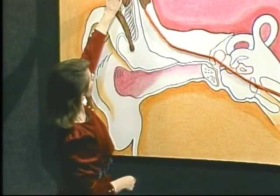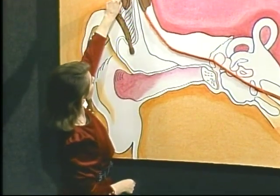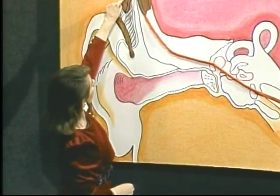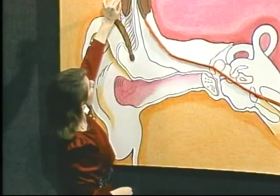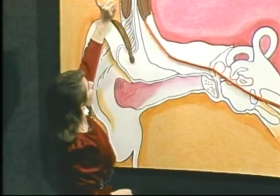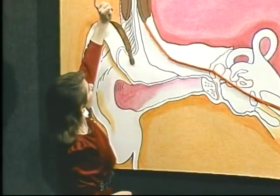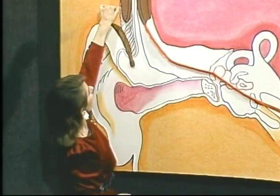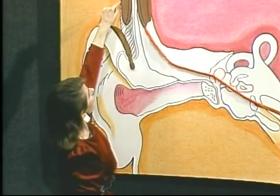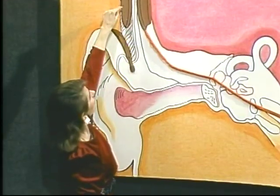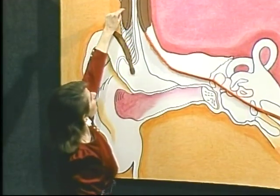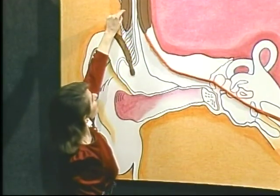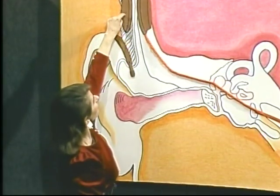charge.